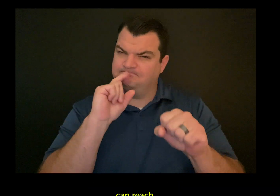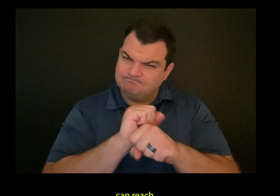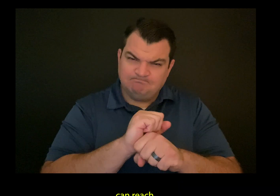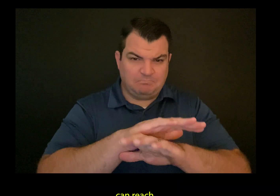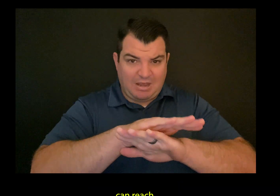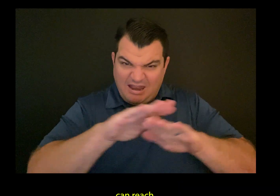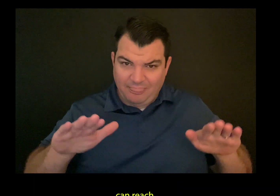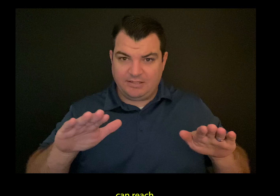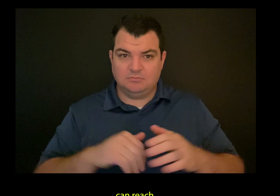reach.